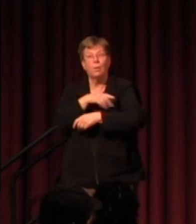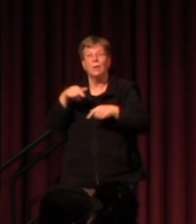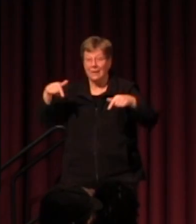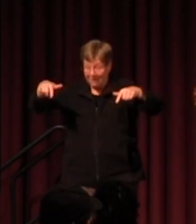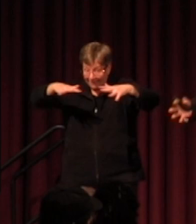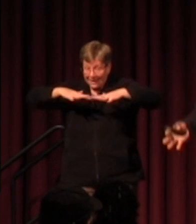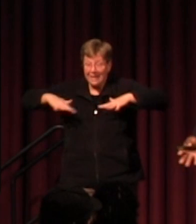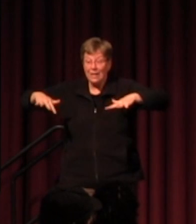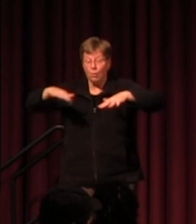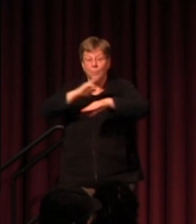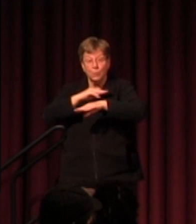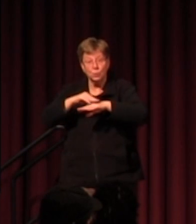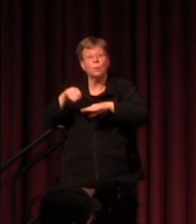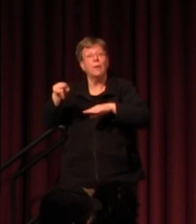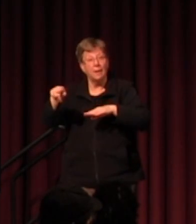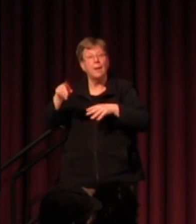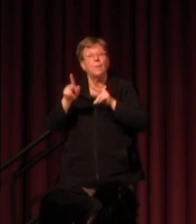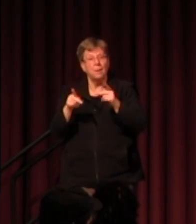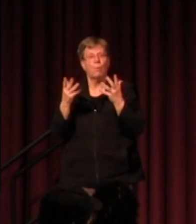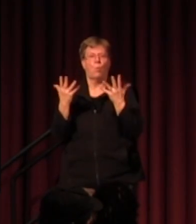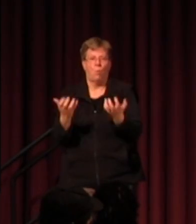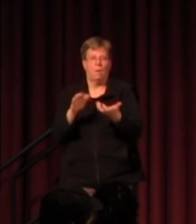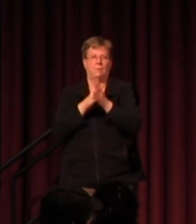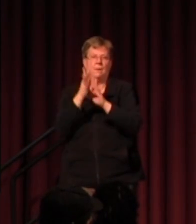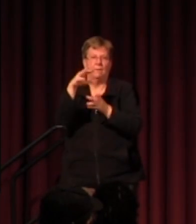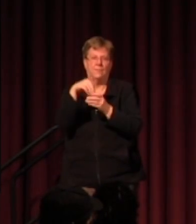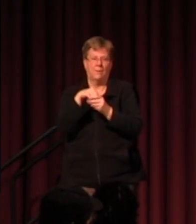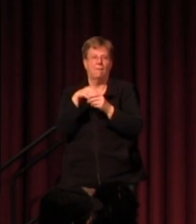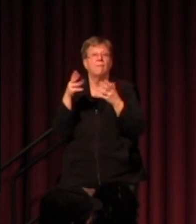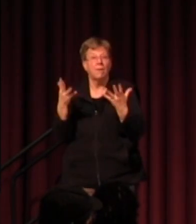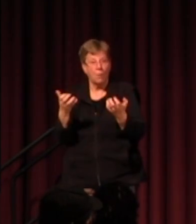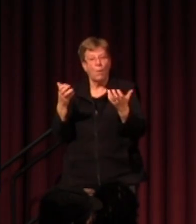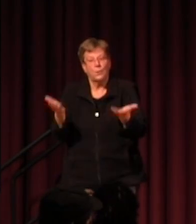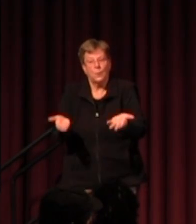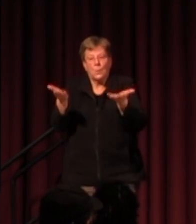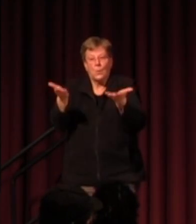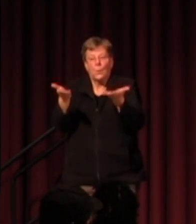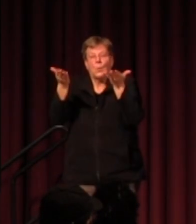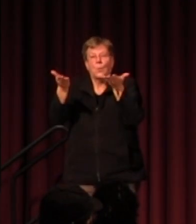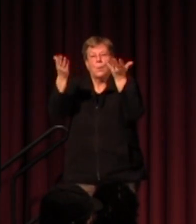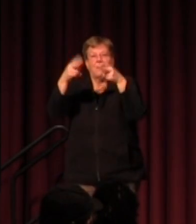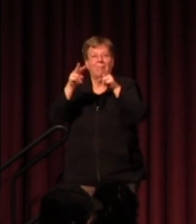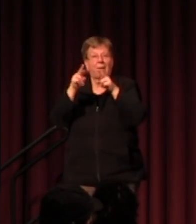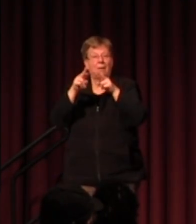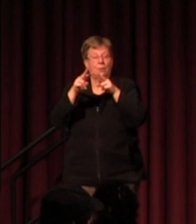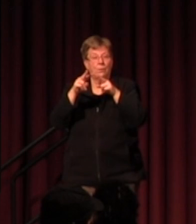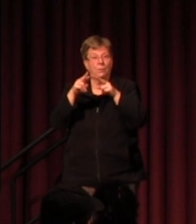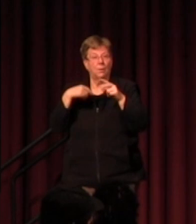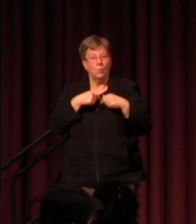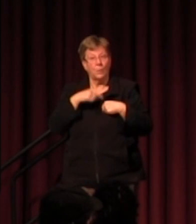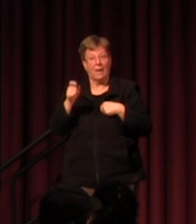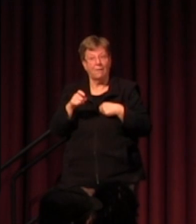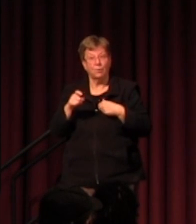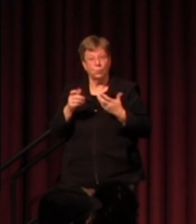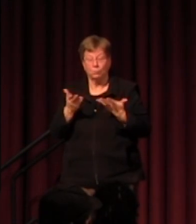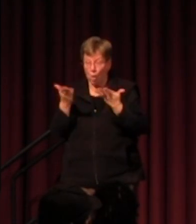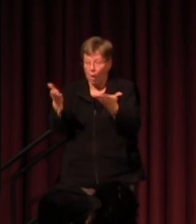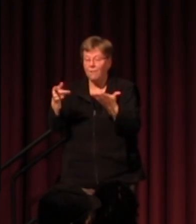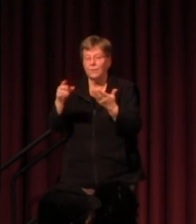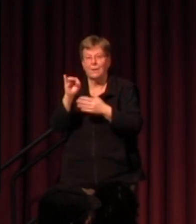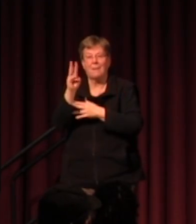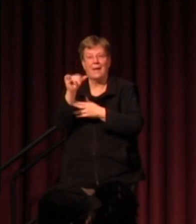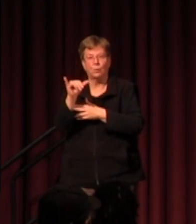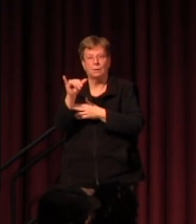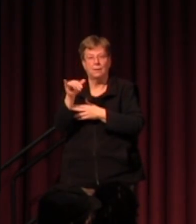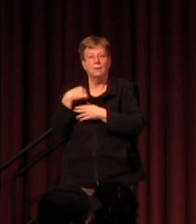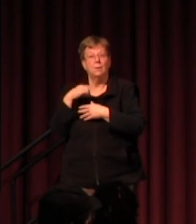in. They want to increase the value of this place. We have to offer them equity, a way to